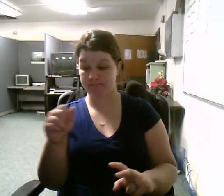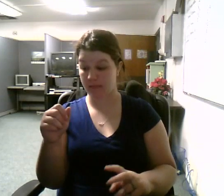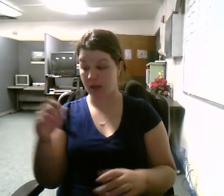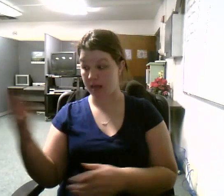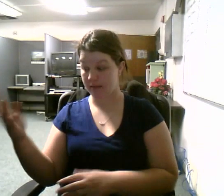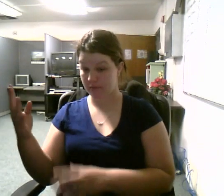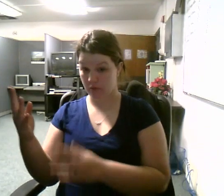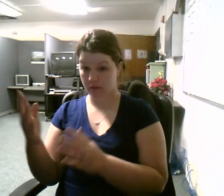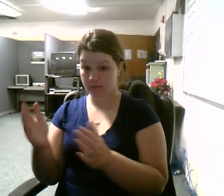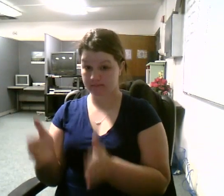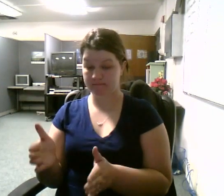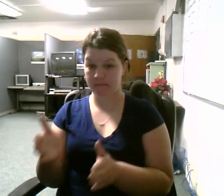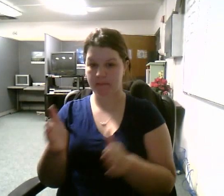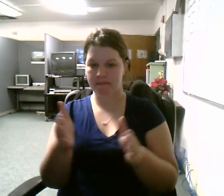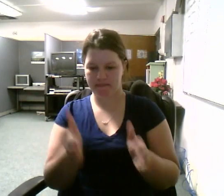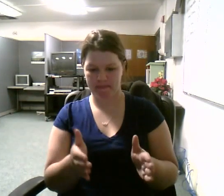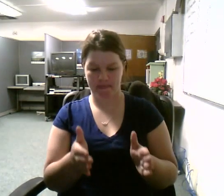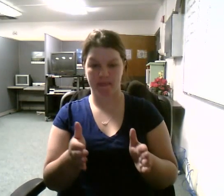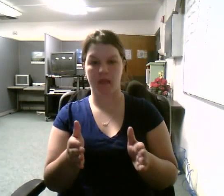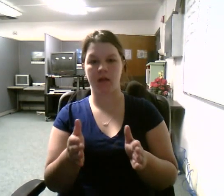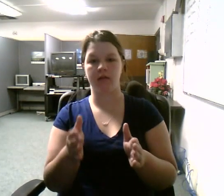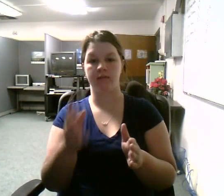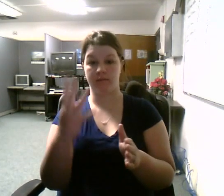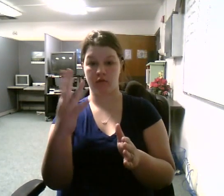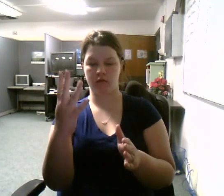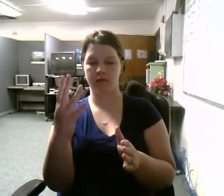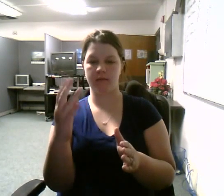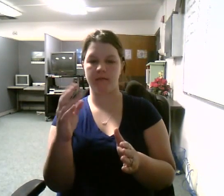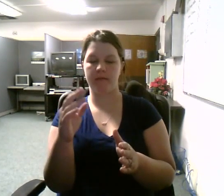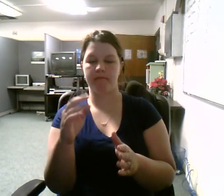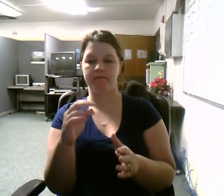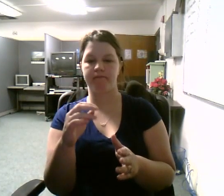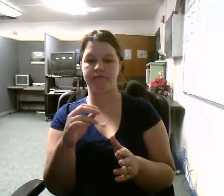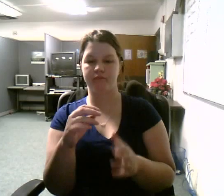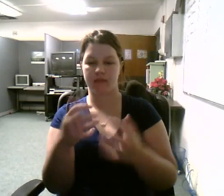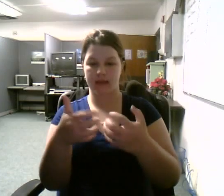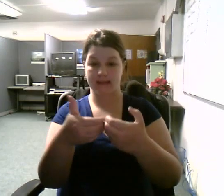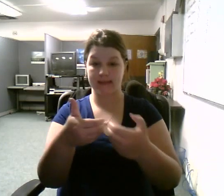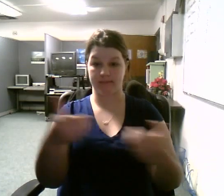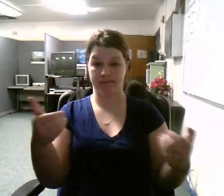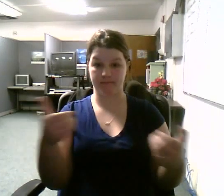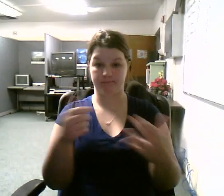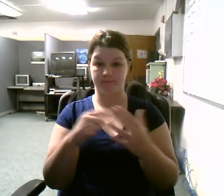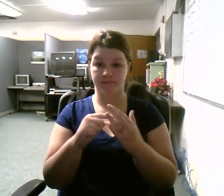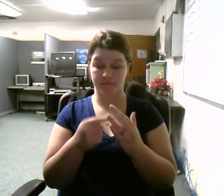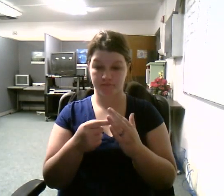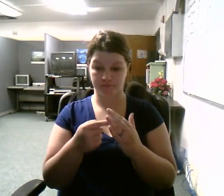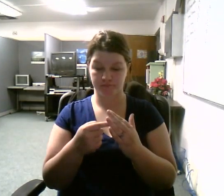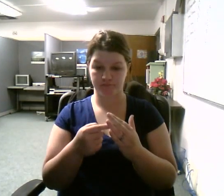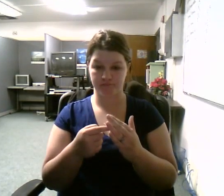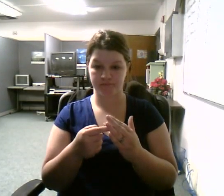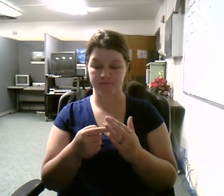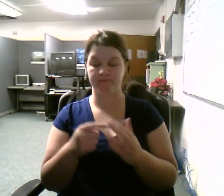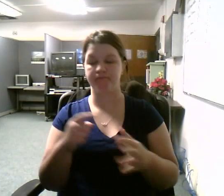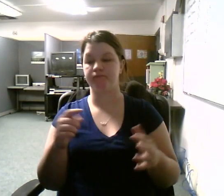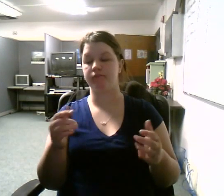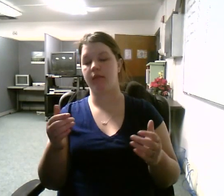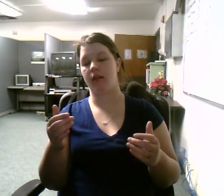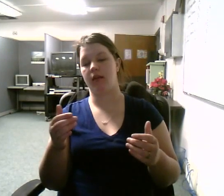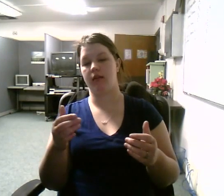The separation actually starts to begin in this phase. Half of the chromosomes are pulled to one side of the cell and half go to the